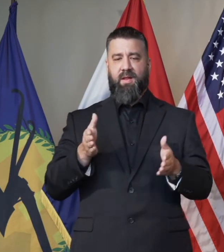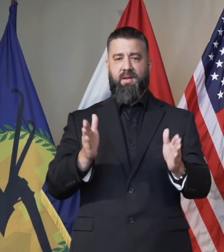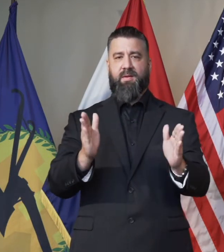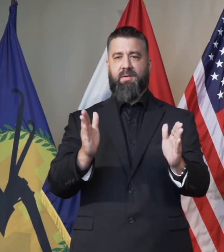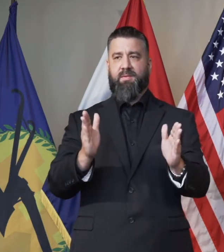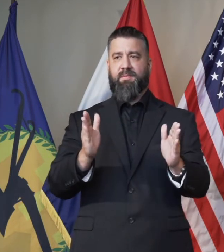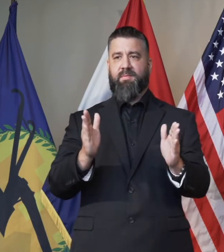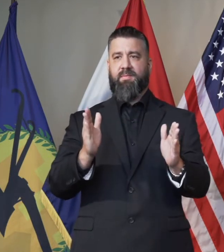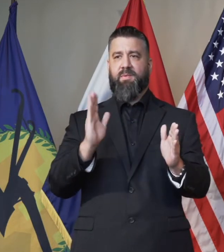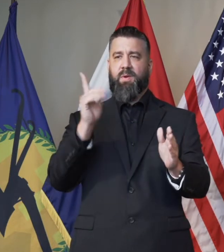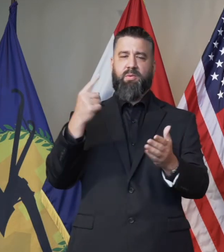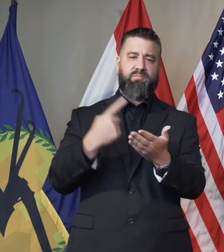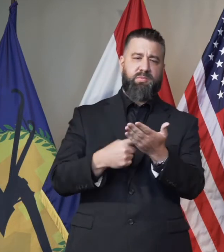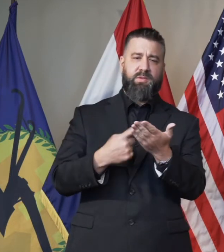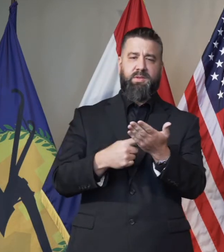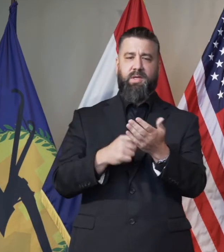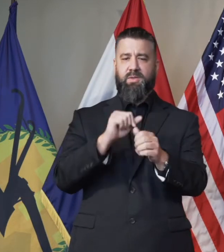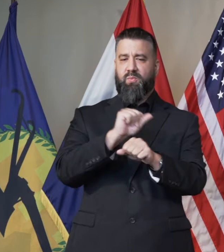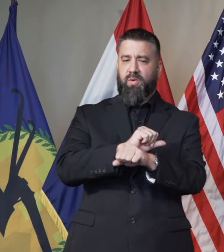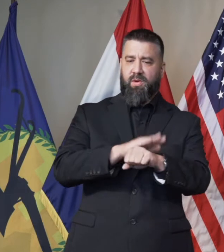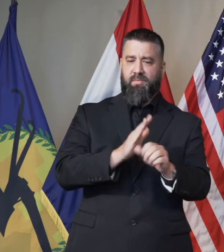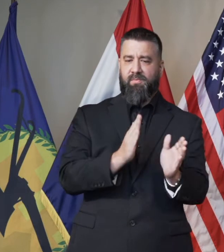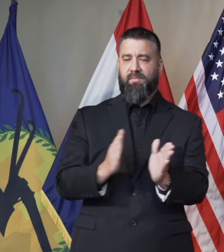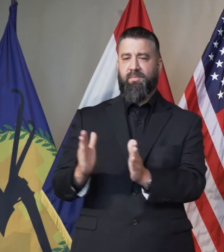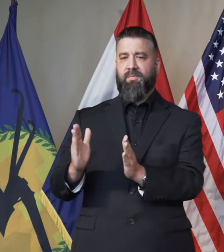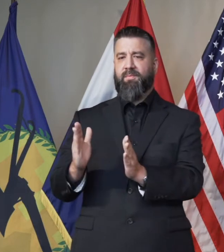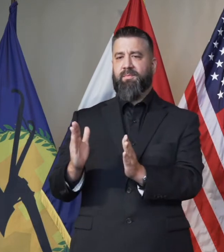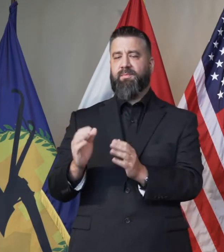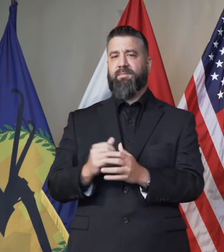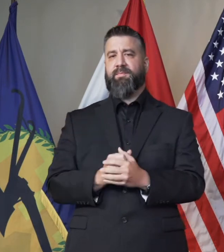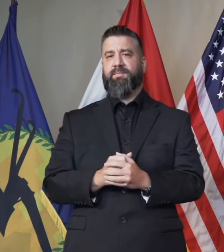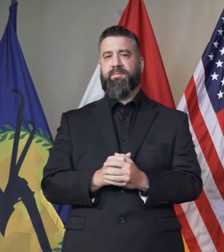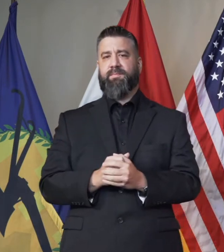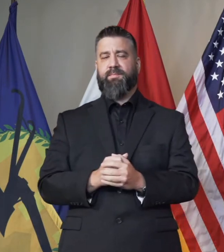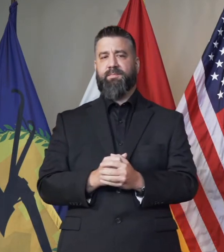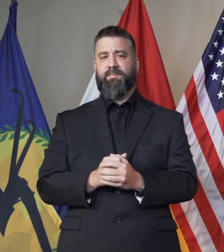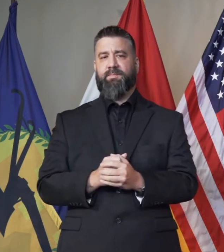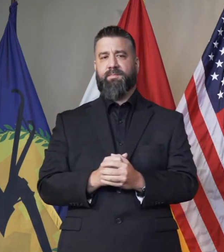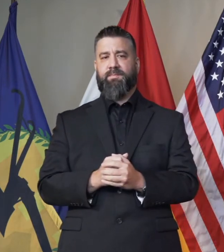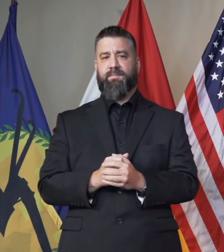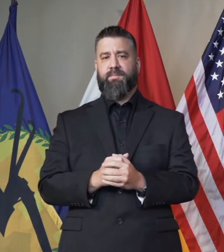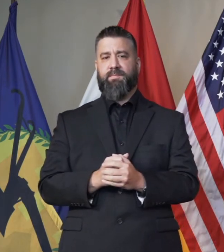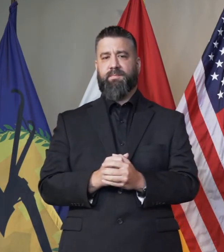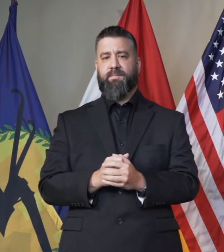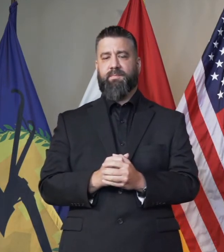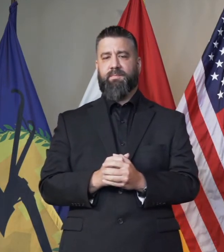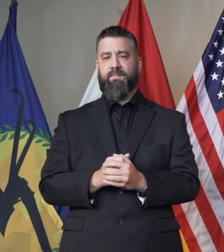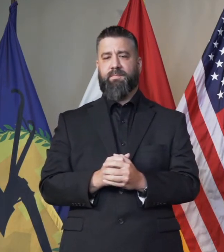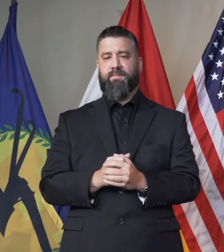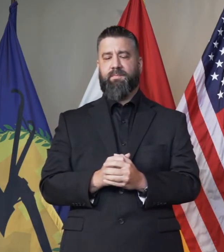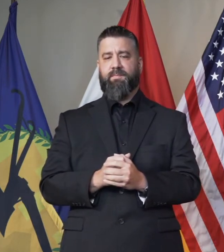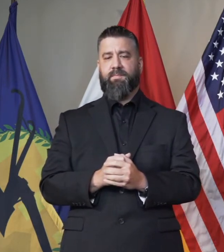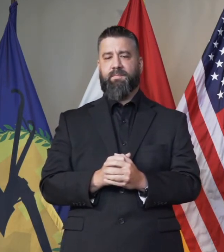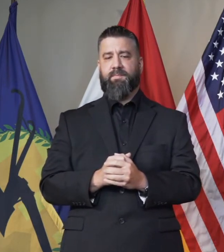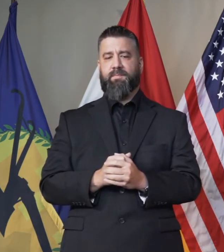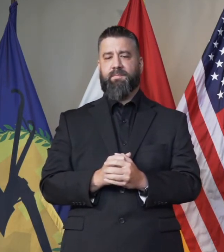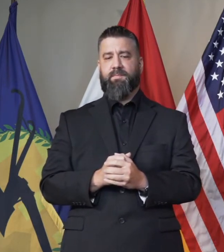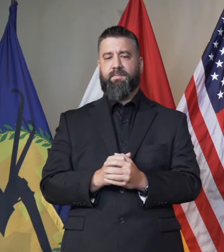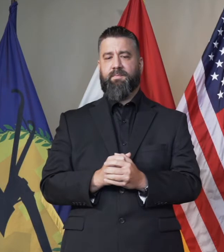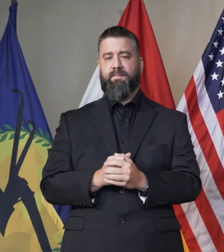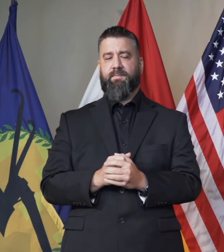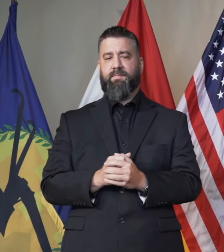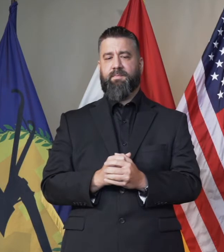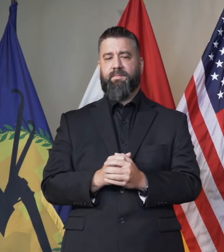worked through in our plans. Spectators have not been a large and